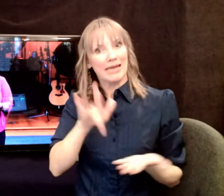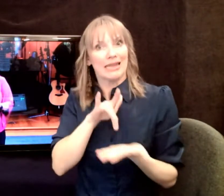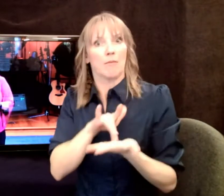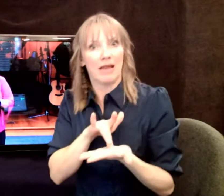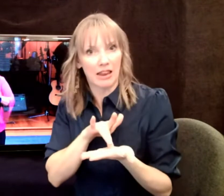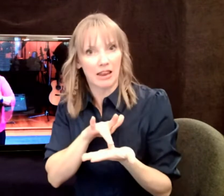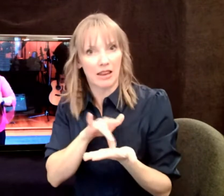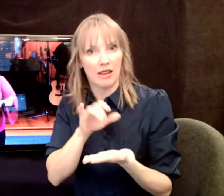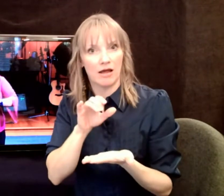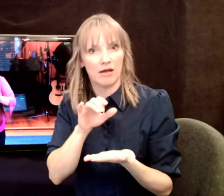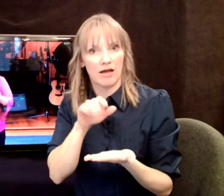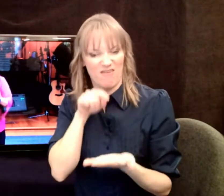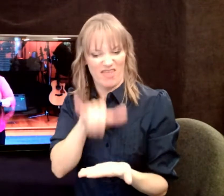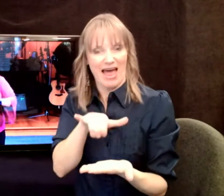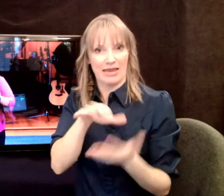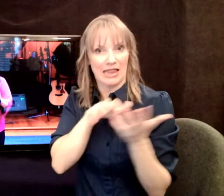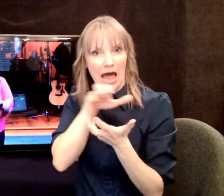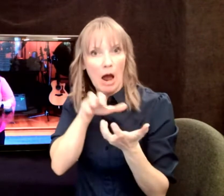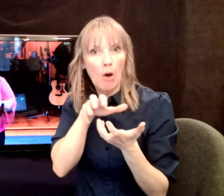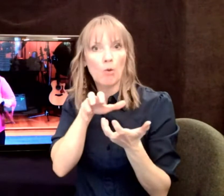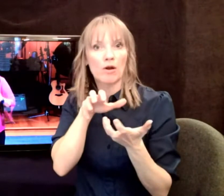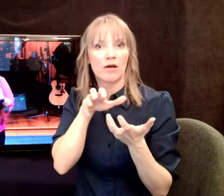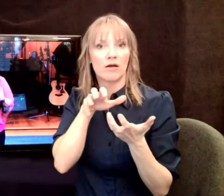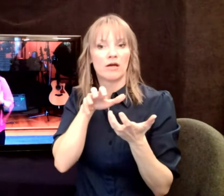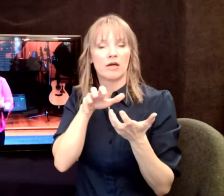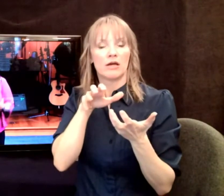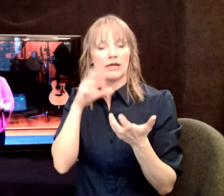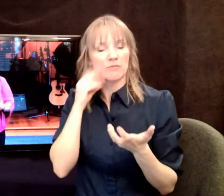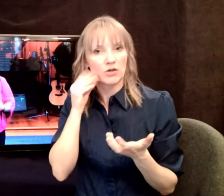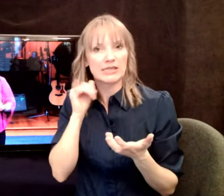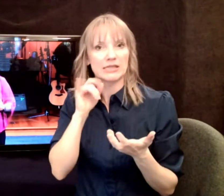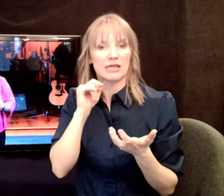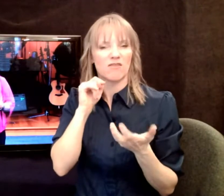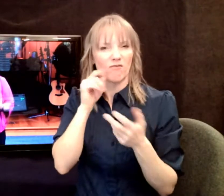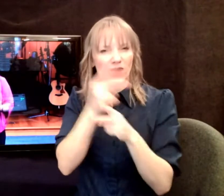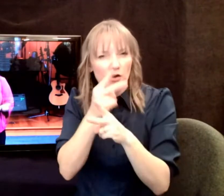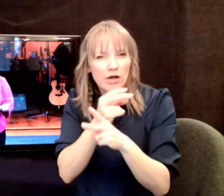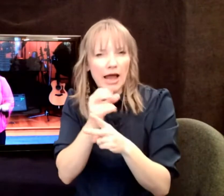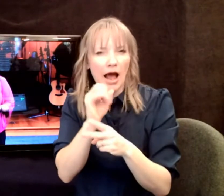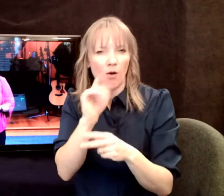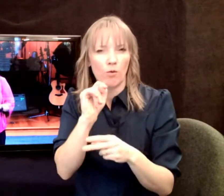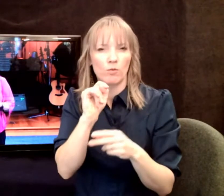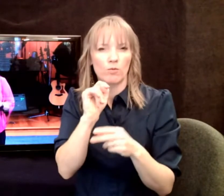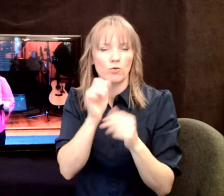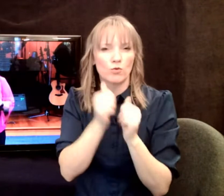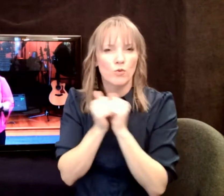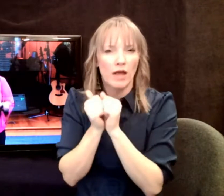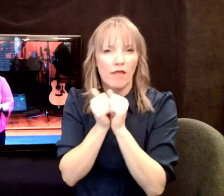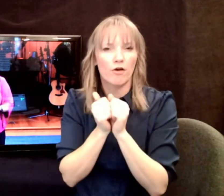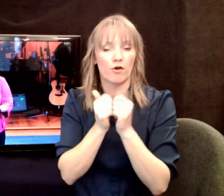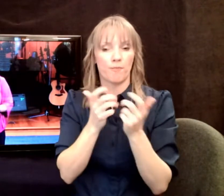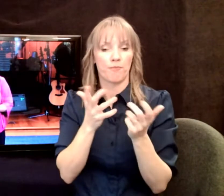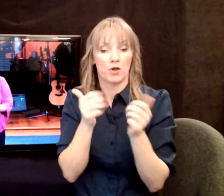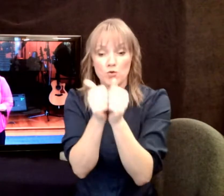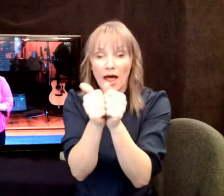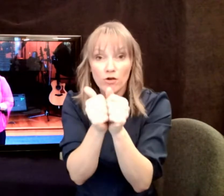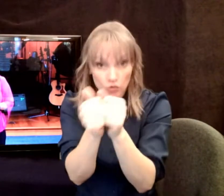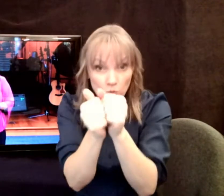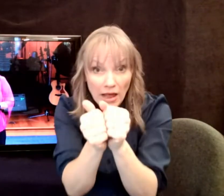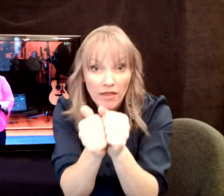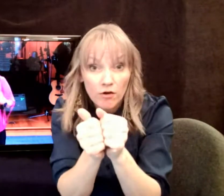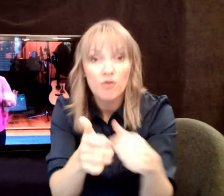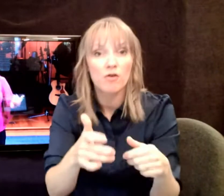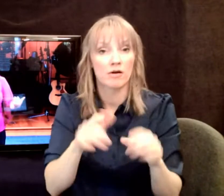peace as we unpack it and try to figure it out together and continue to walk forward. And I say that word together very clearly